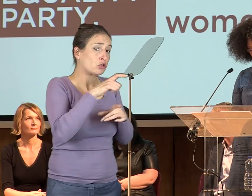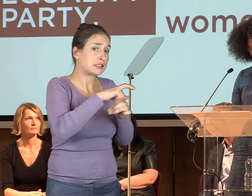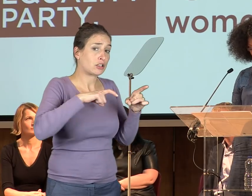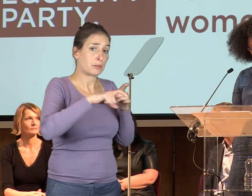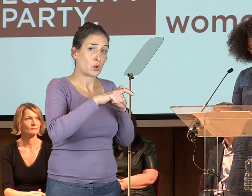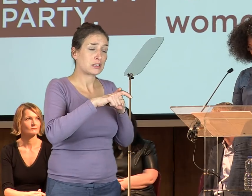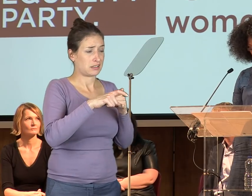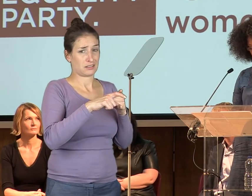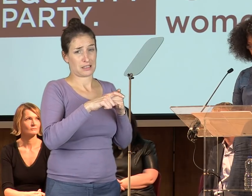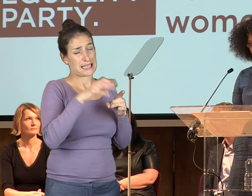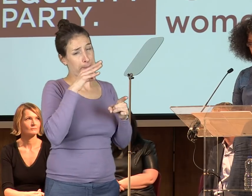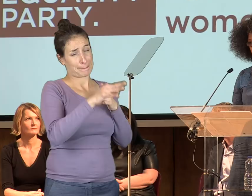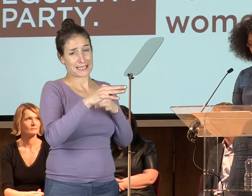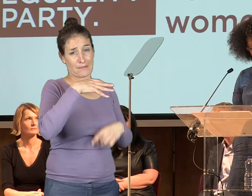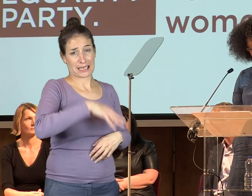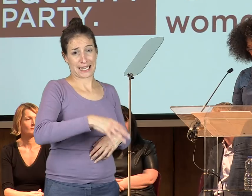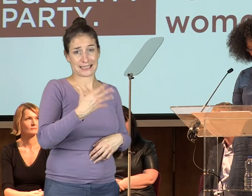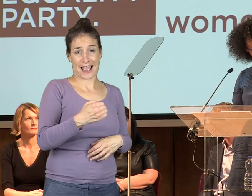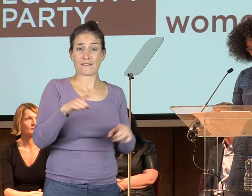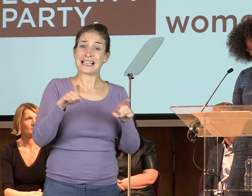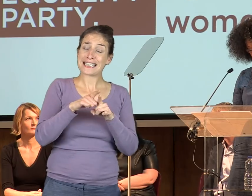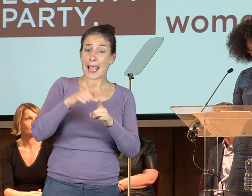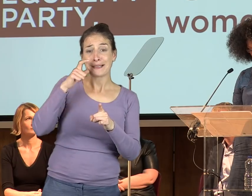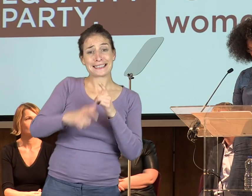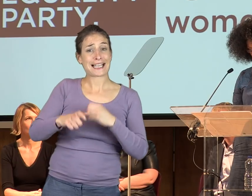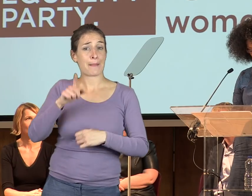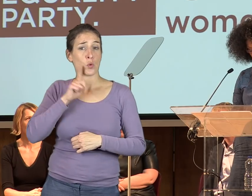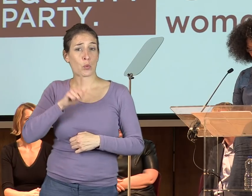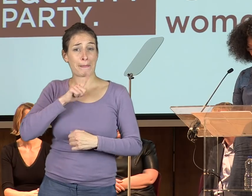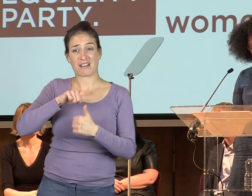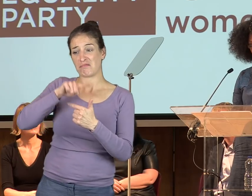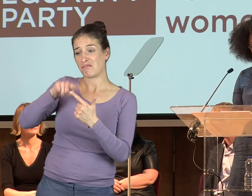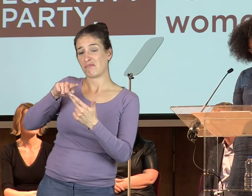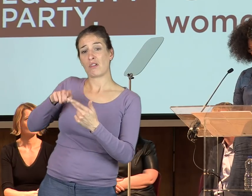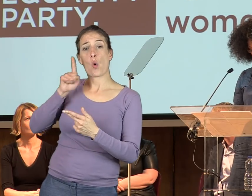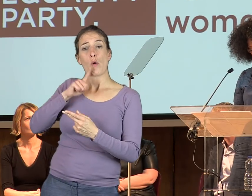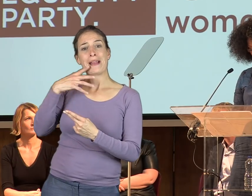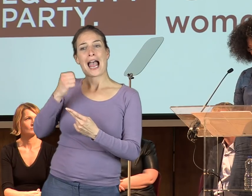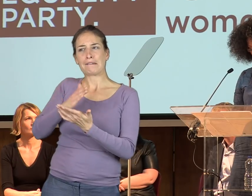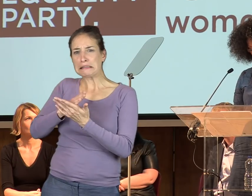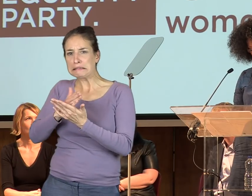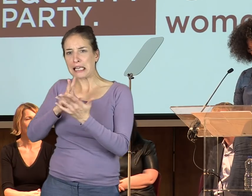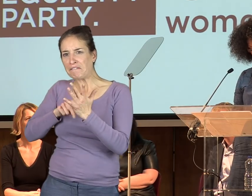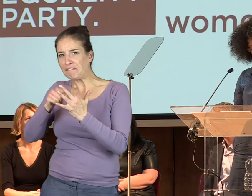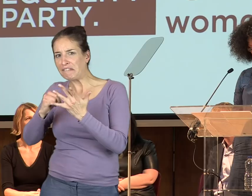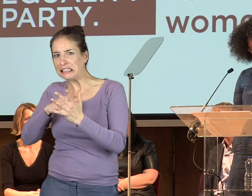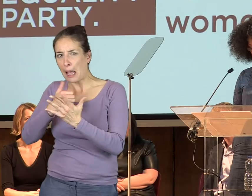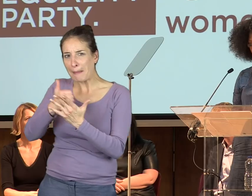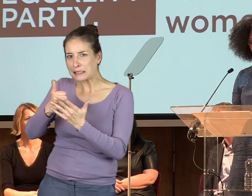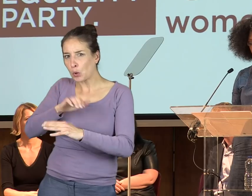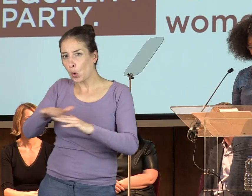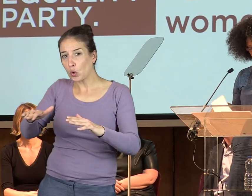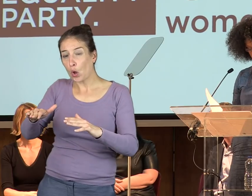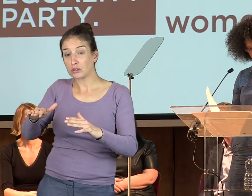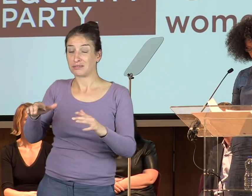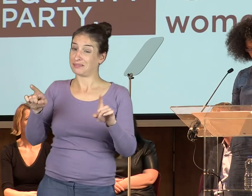needs, as do women with disabilities and insecure immigration status, and so do women living in poverty or those